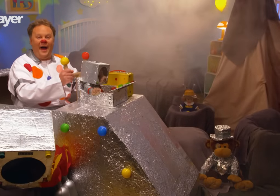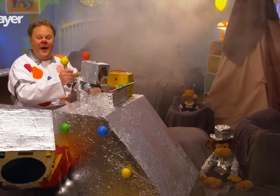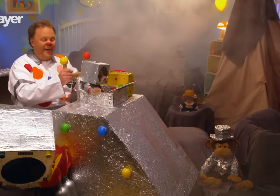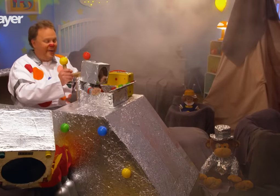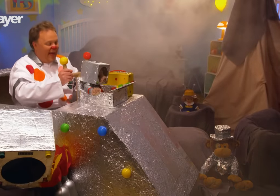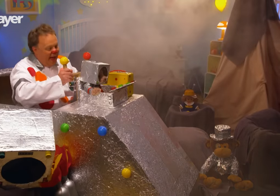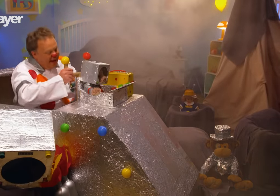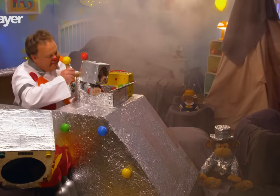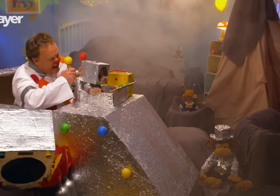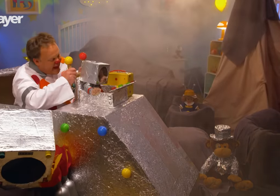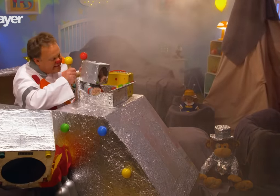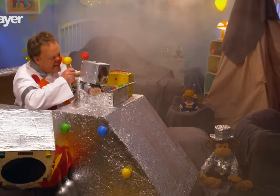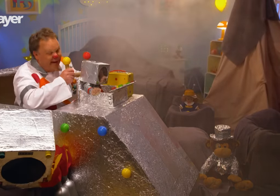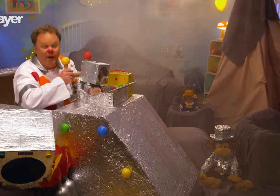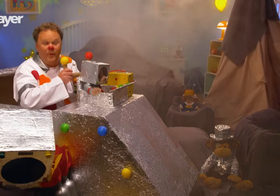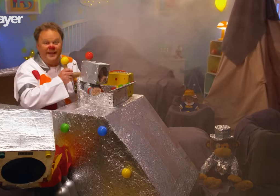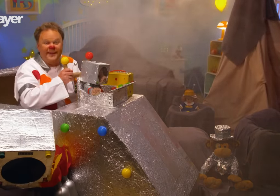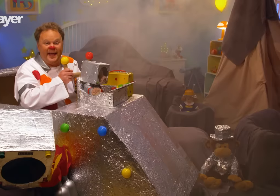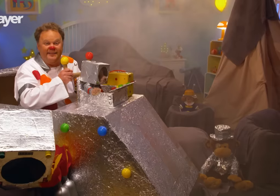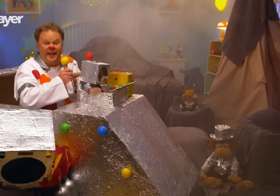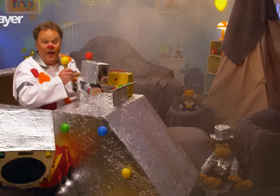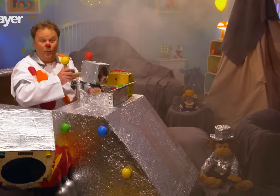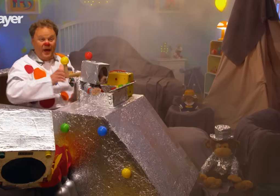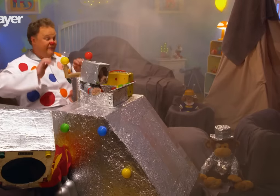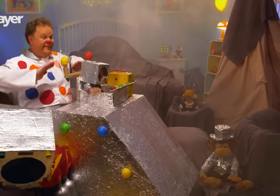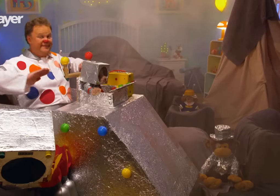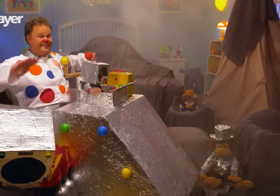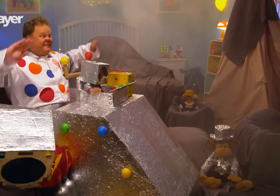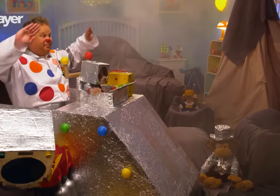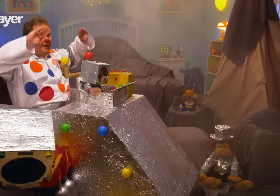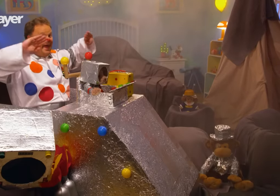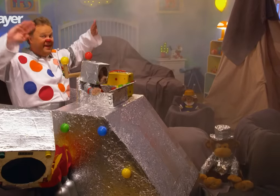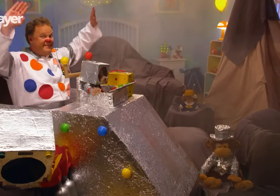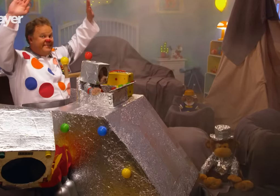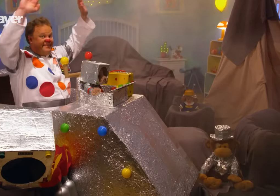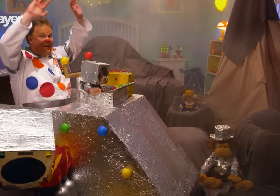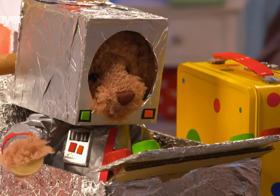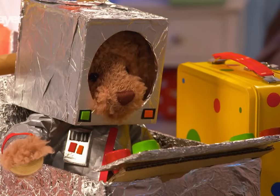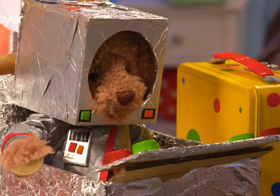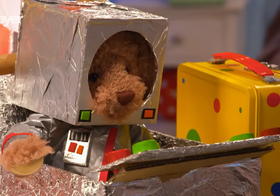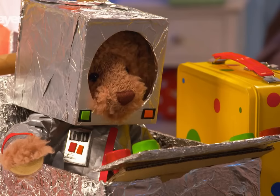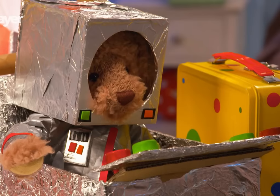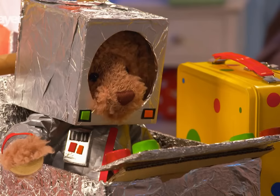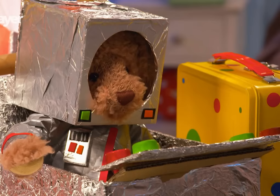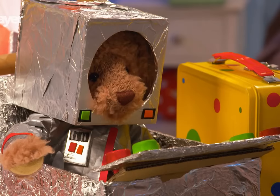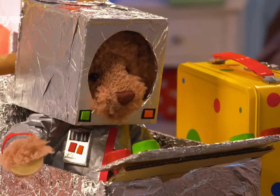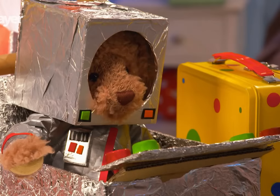Wow. Hey, Ted. We did it. We're in space. Woohoo! Come